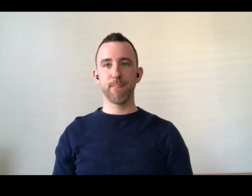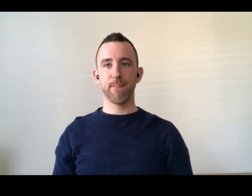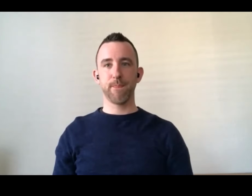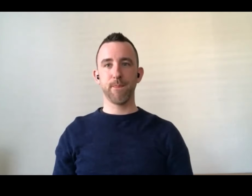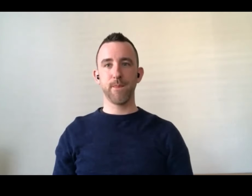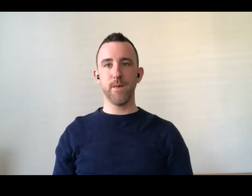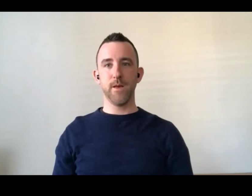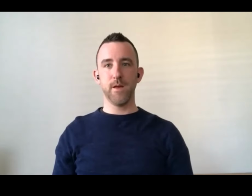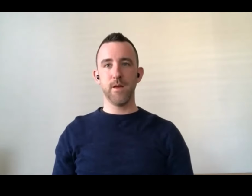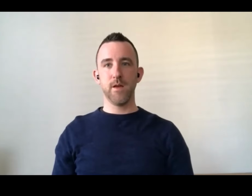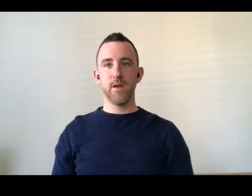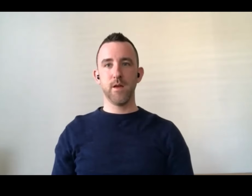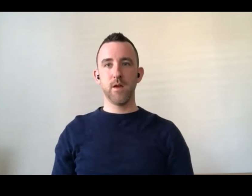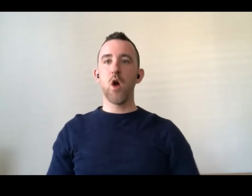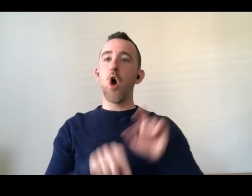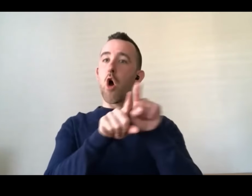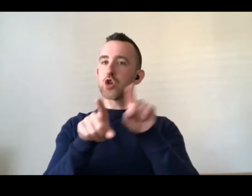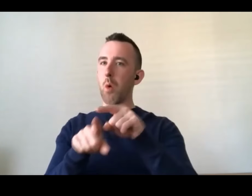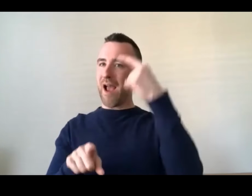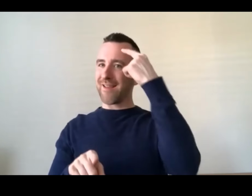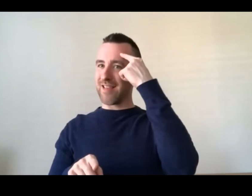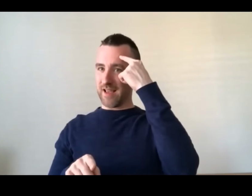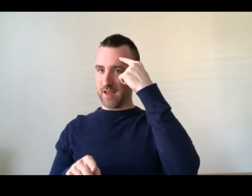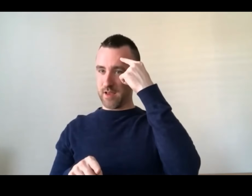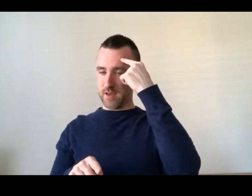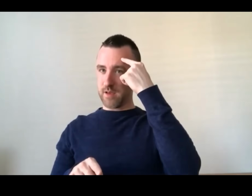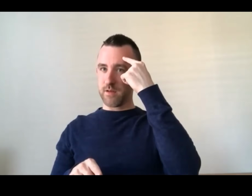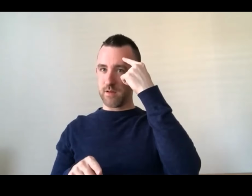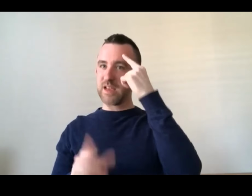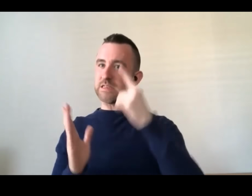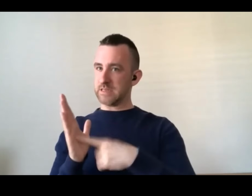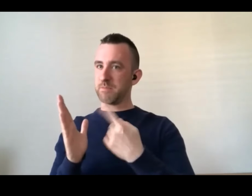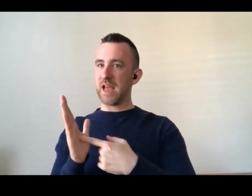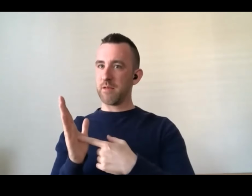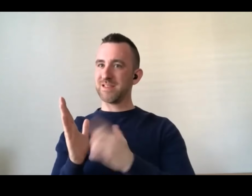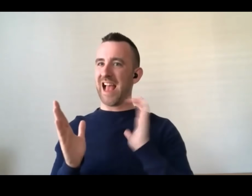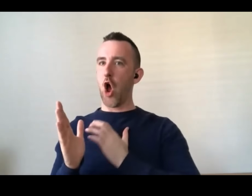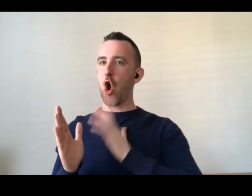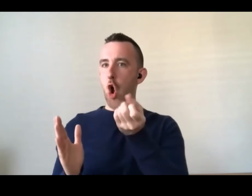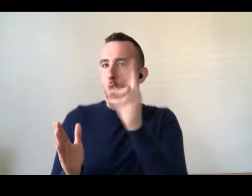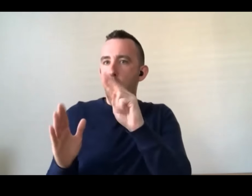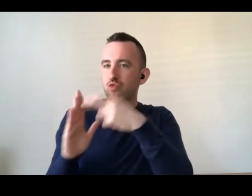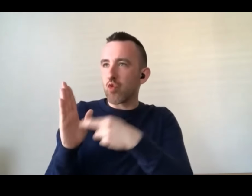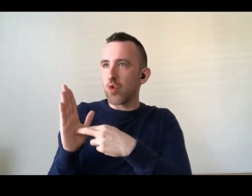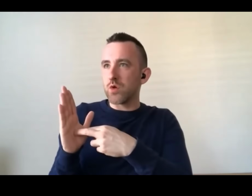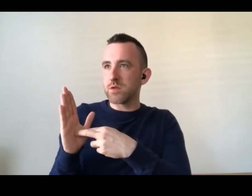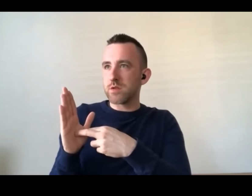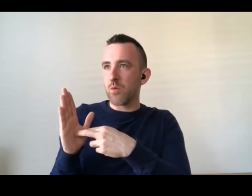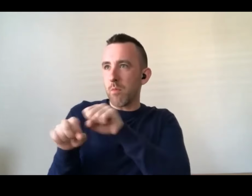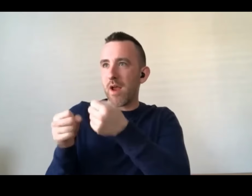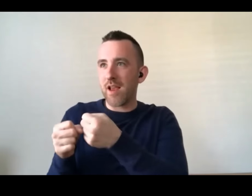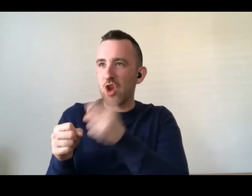I think the other things to say here are, sometimes we break our own rules, just roll with it.